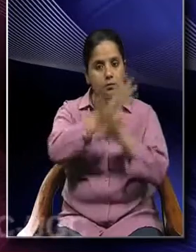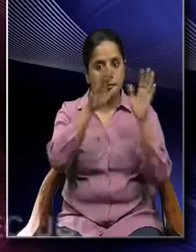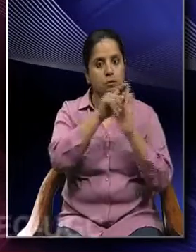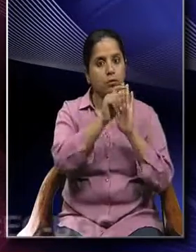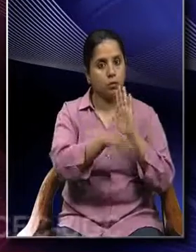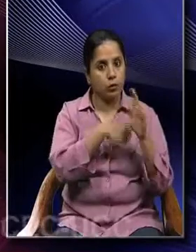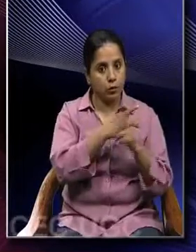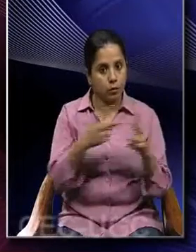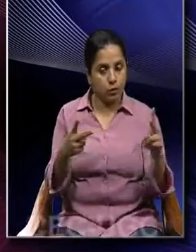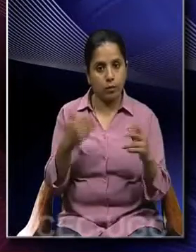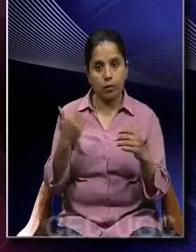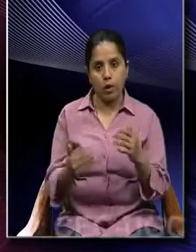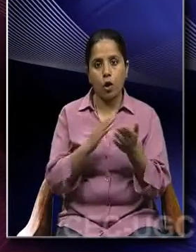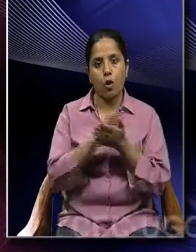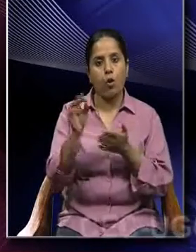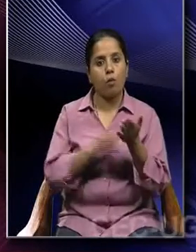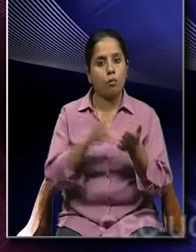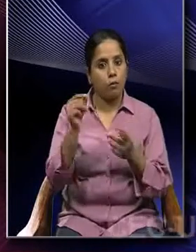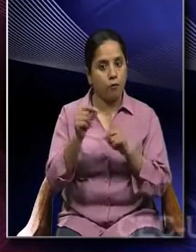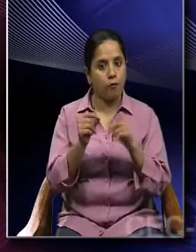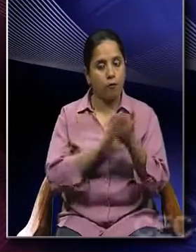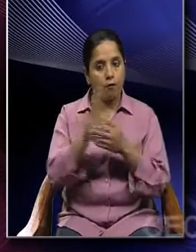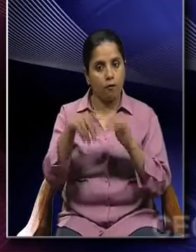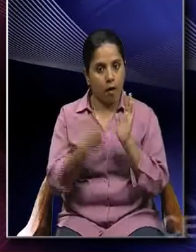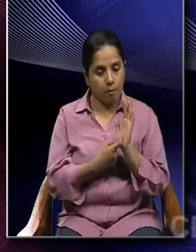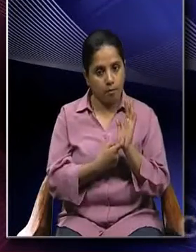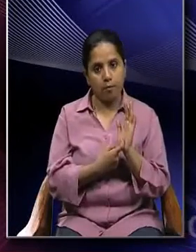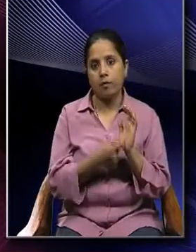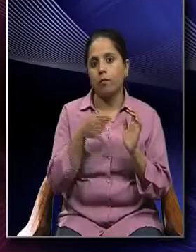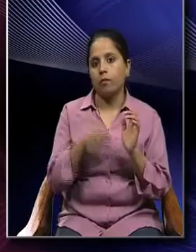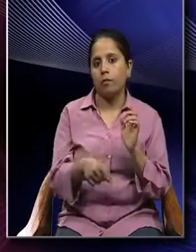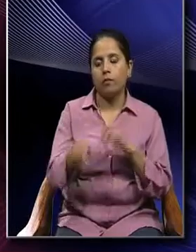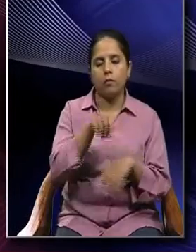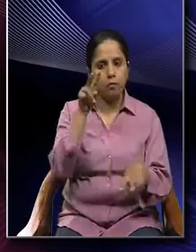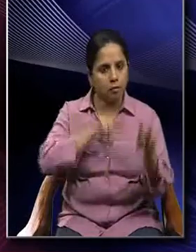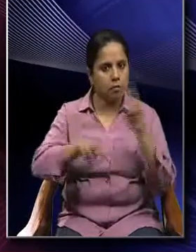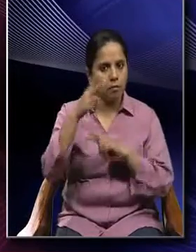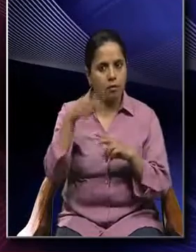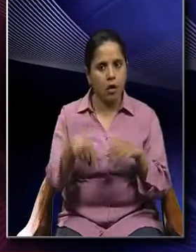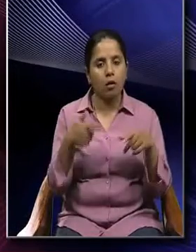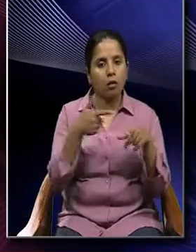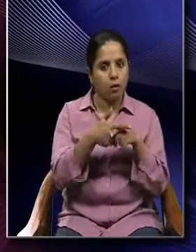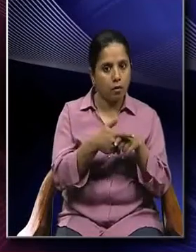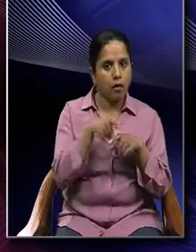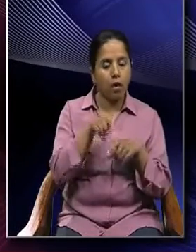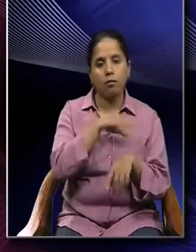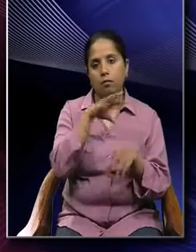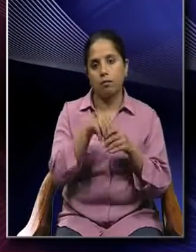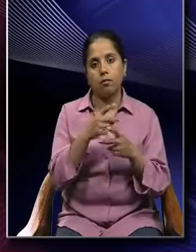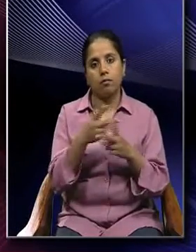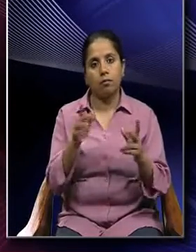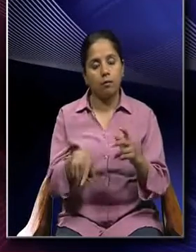is that of Homo faber, which is the intensification of conflict is inherent in